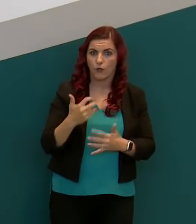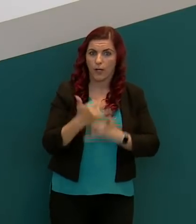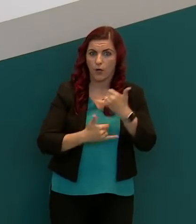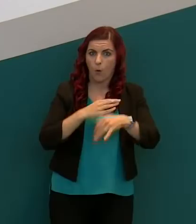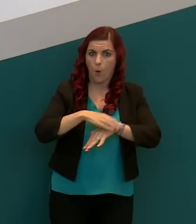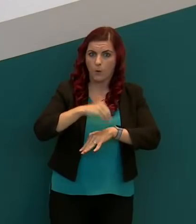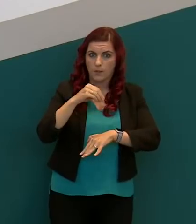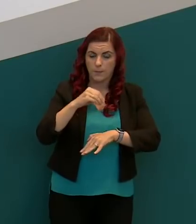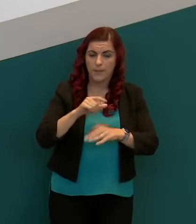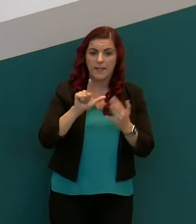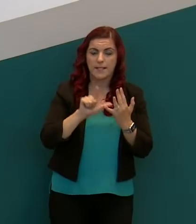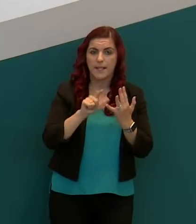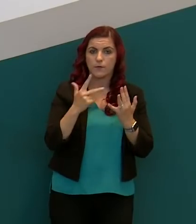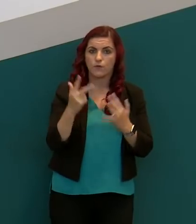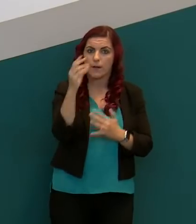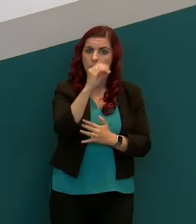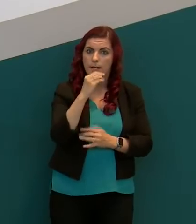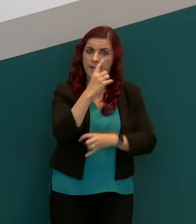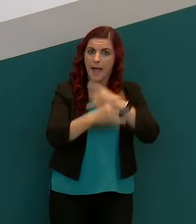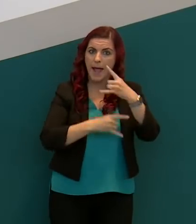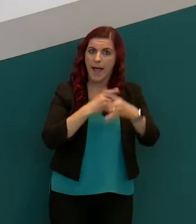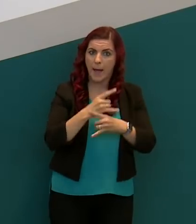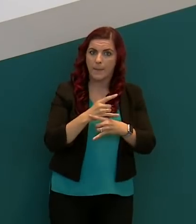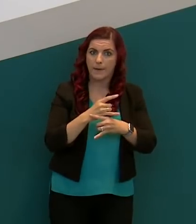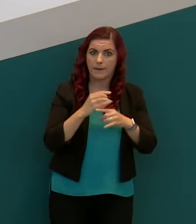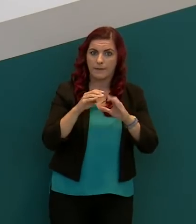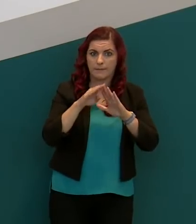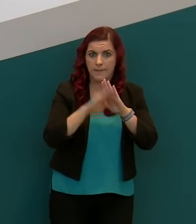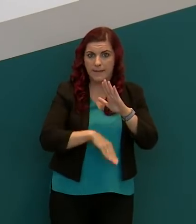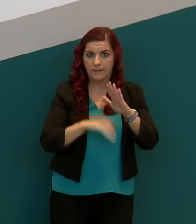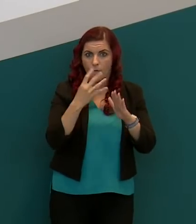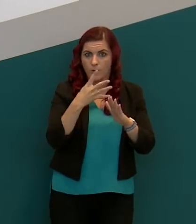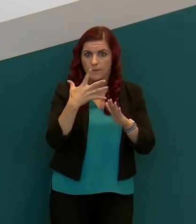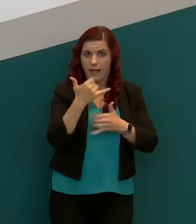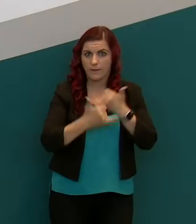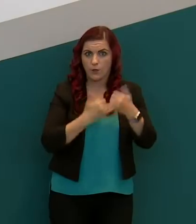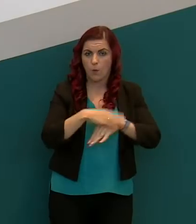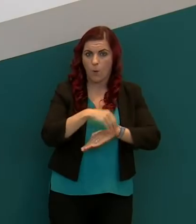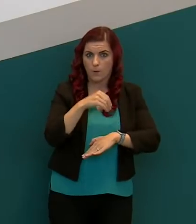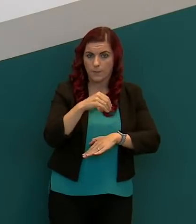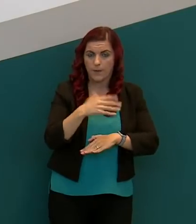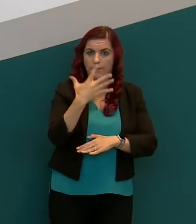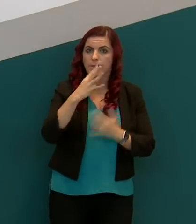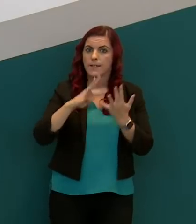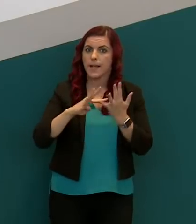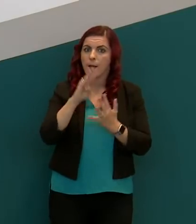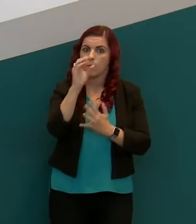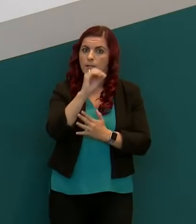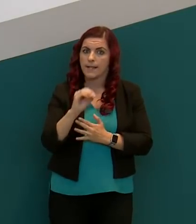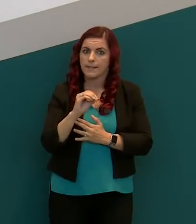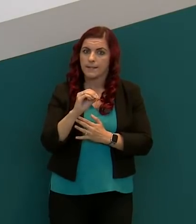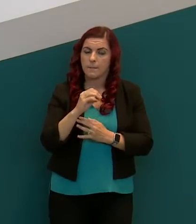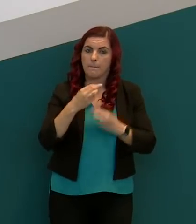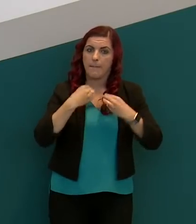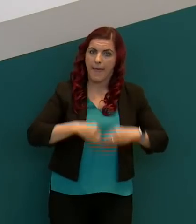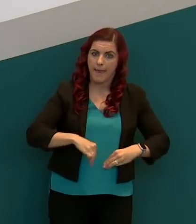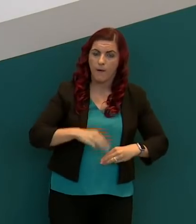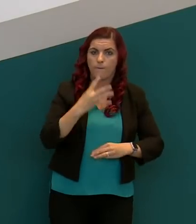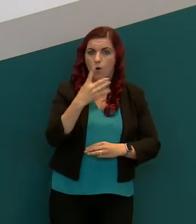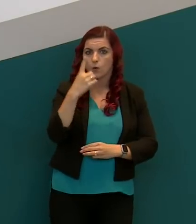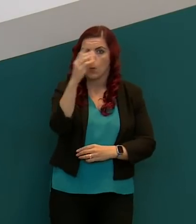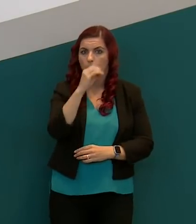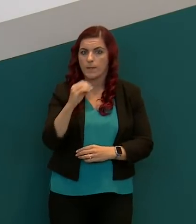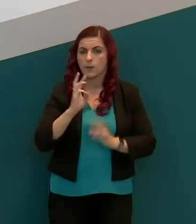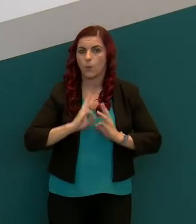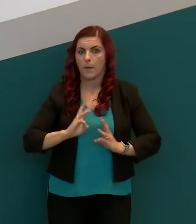with 73% of cases occurring in people under the age of 45. 59% of cases have been in men, with 41%